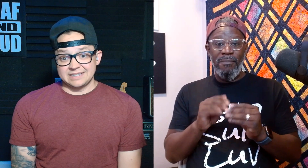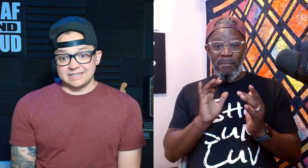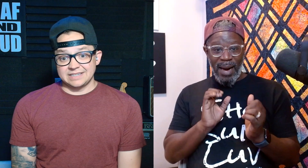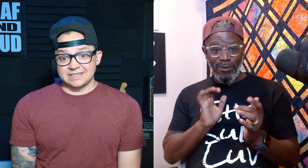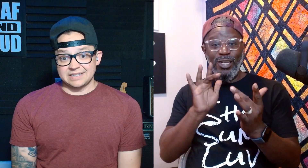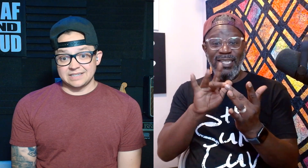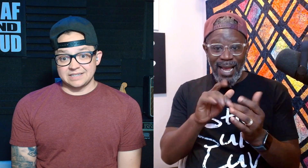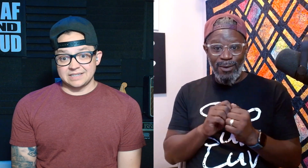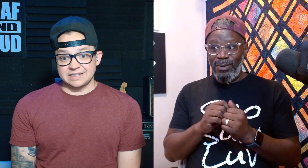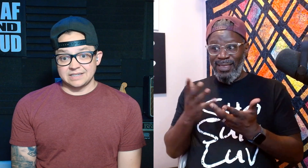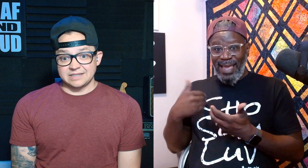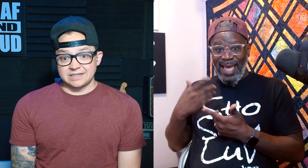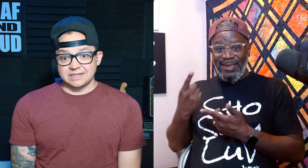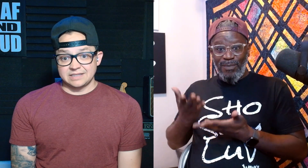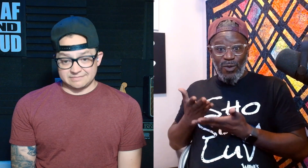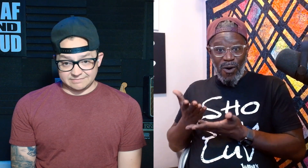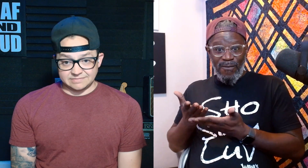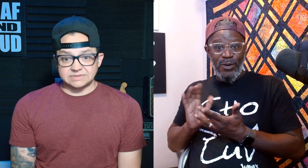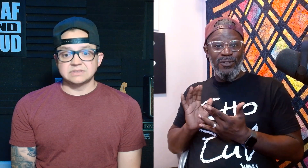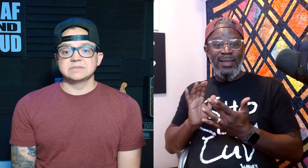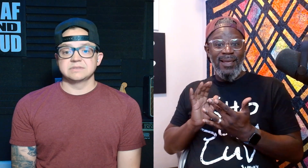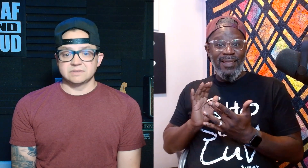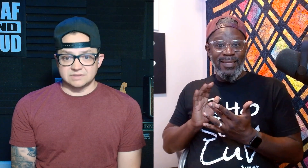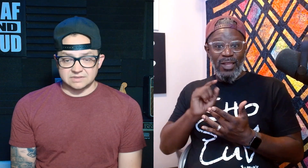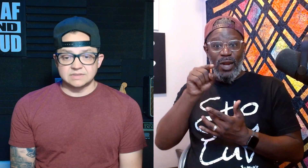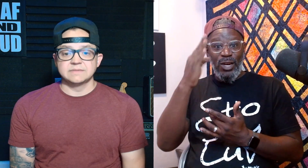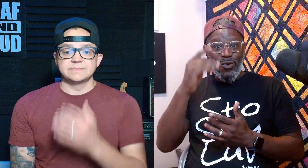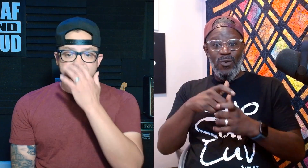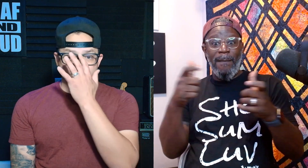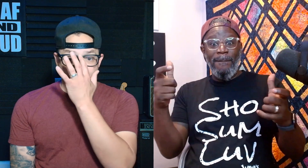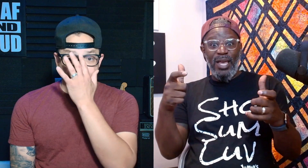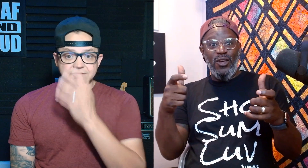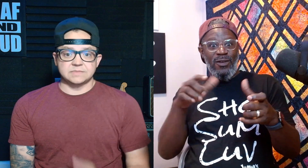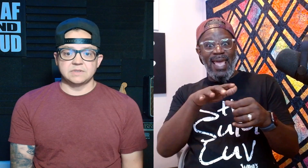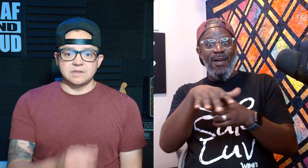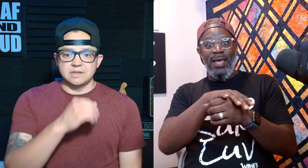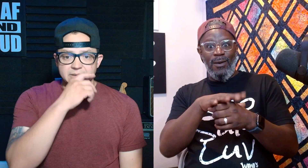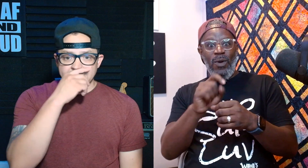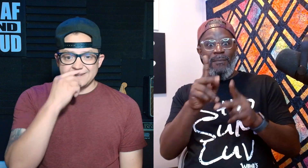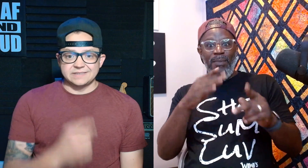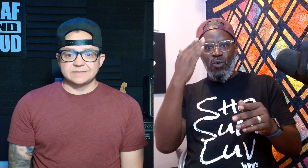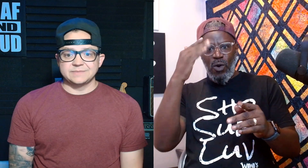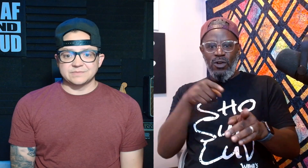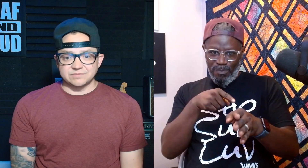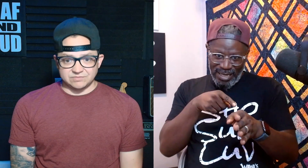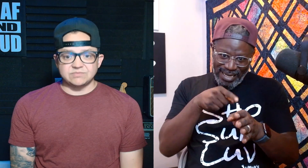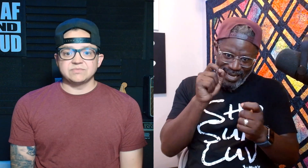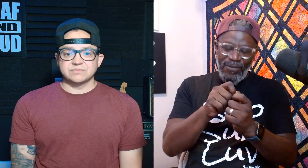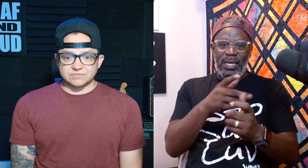wet by reaching out. They had something to offer. So they knew there was a bigger area where people